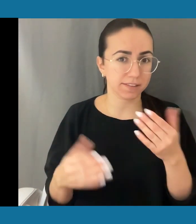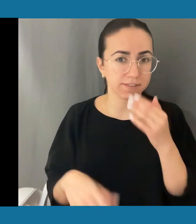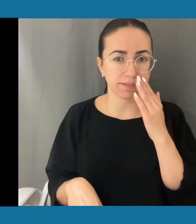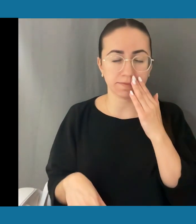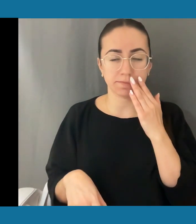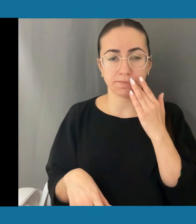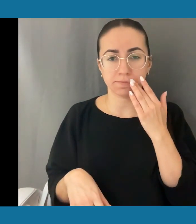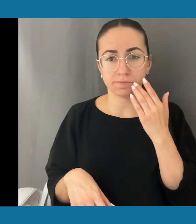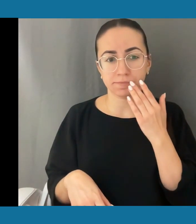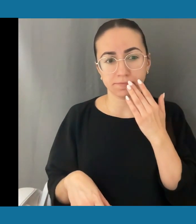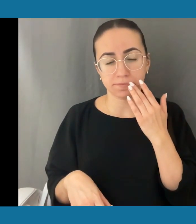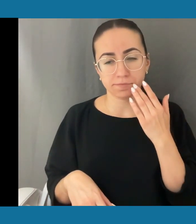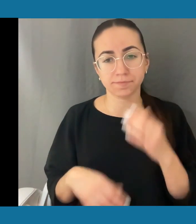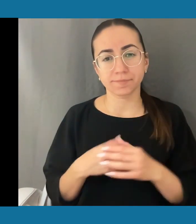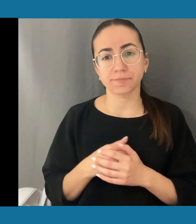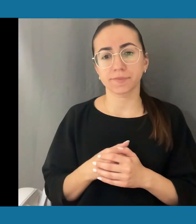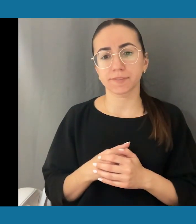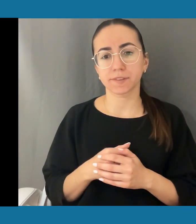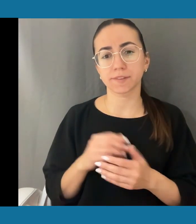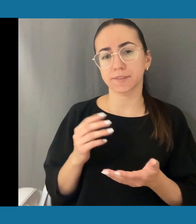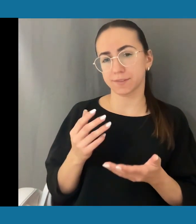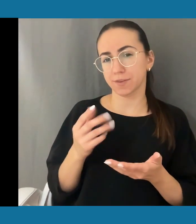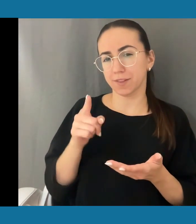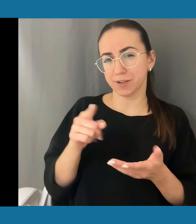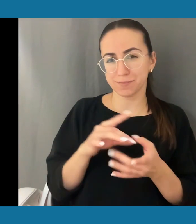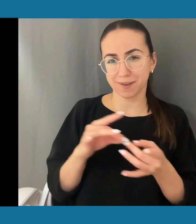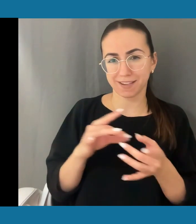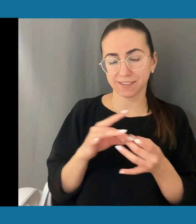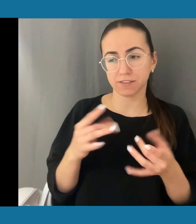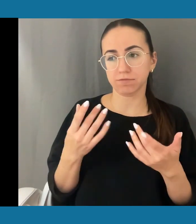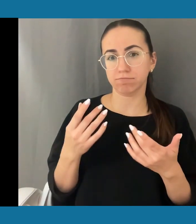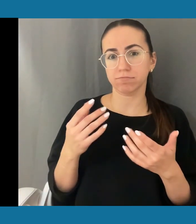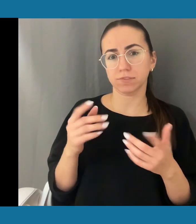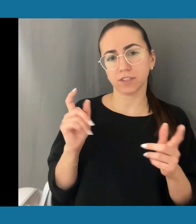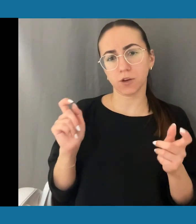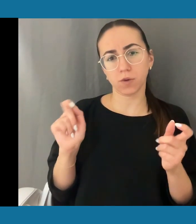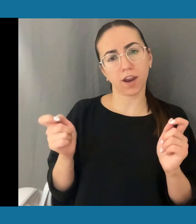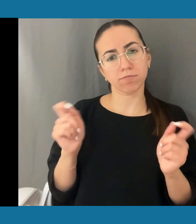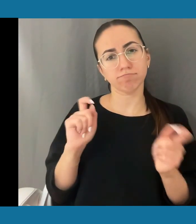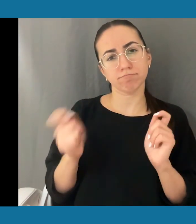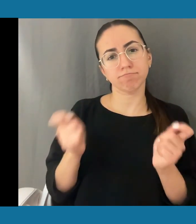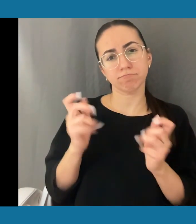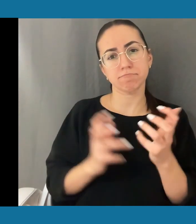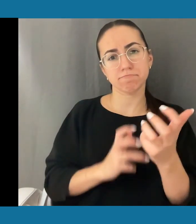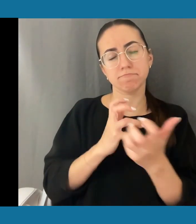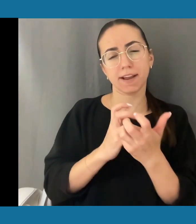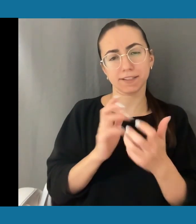life. So like you said, it can be very customized. So I think